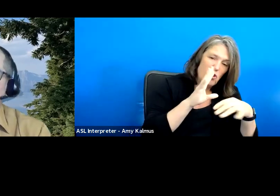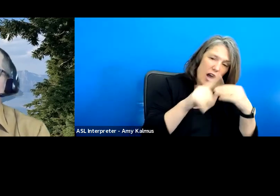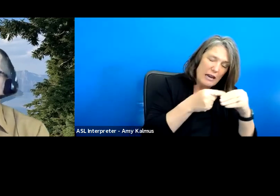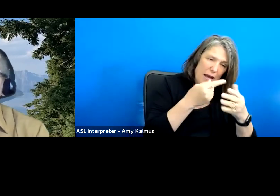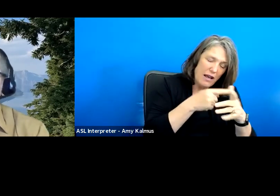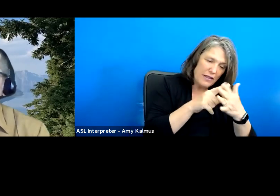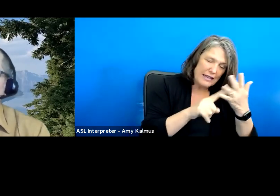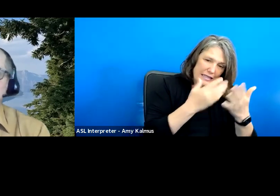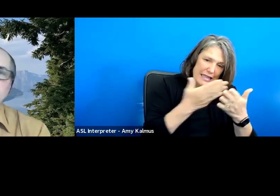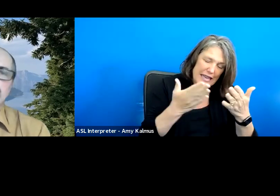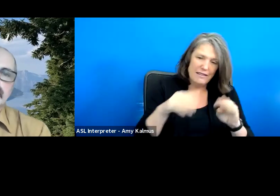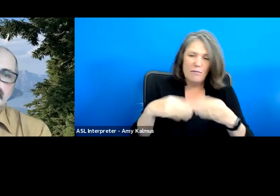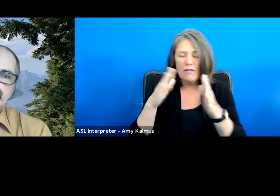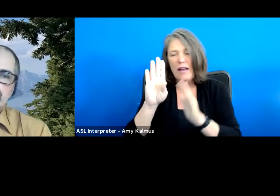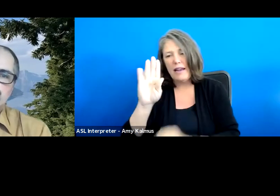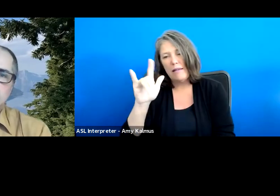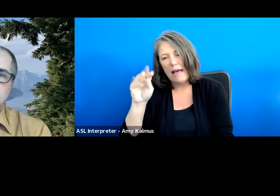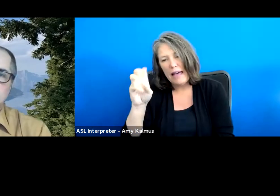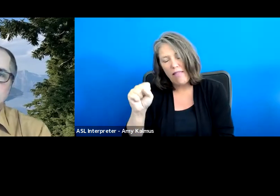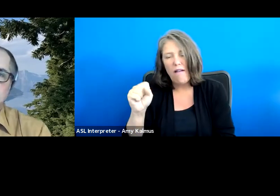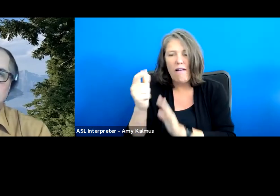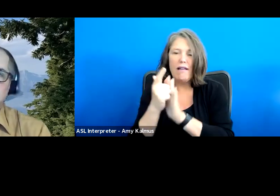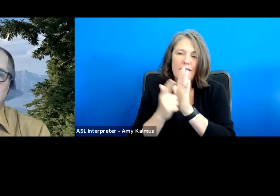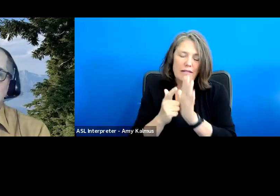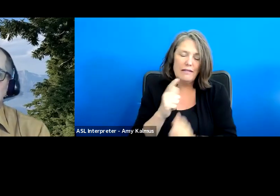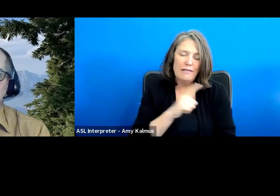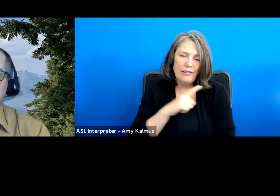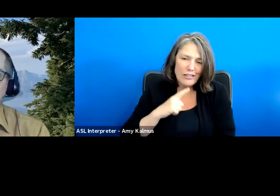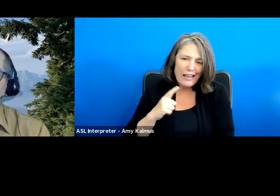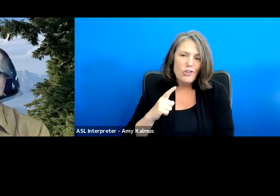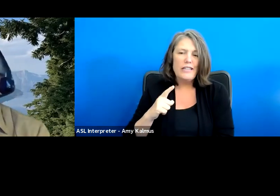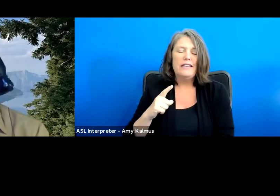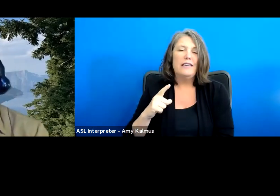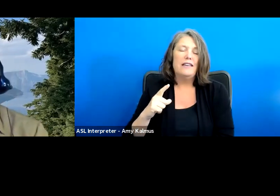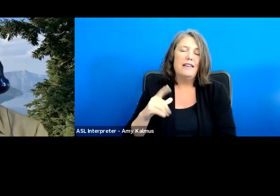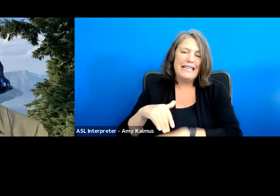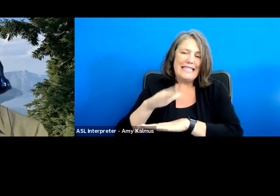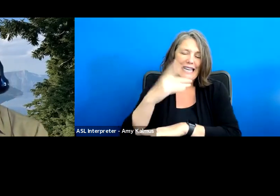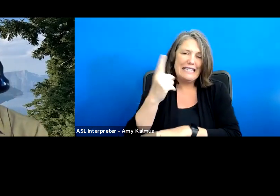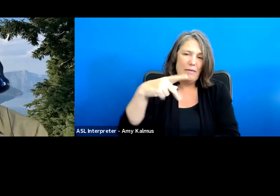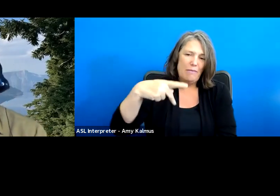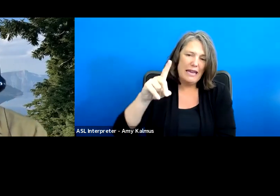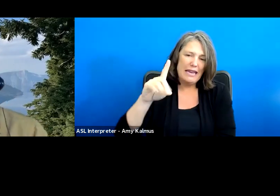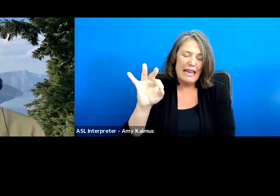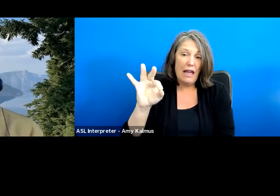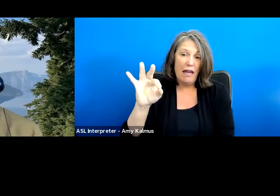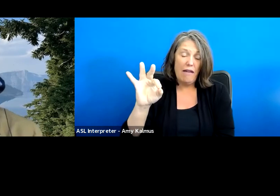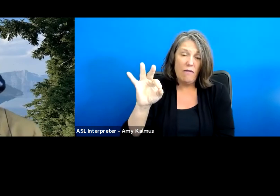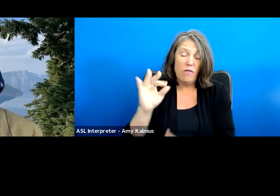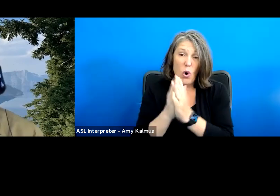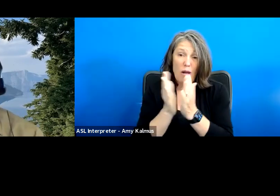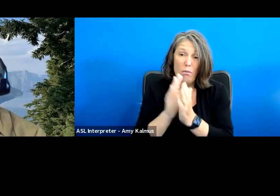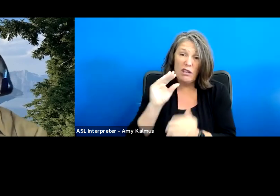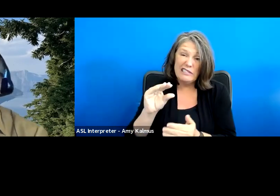providing bylaws and the legislation and sending somebody a PDF or handing them a thick notebook to